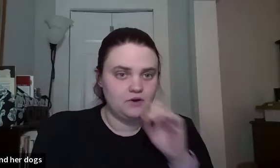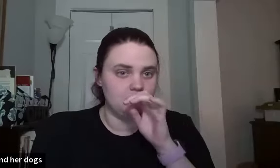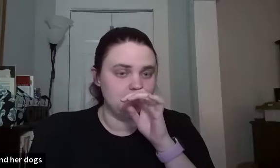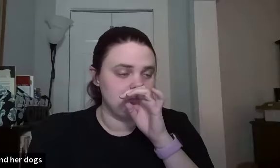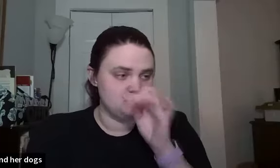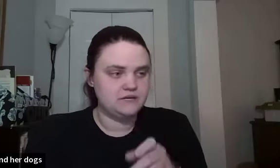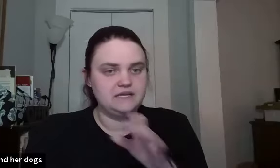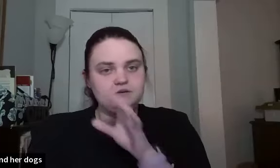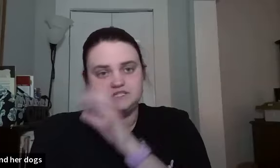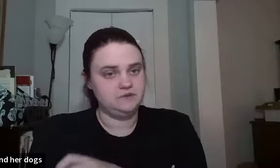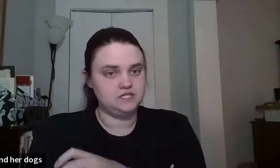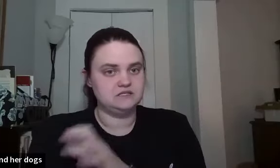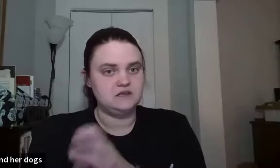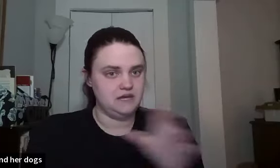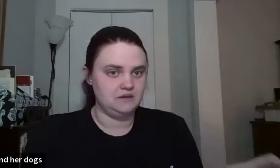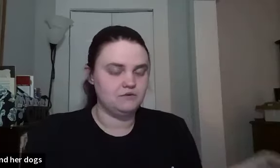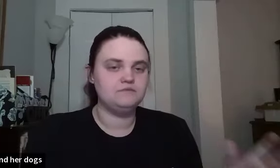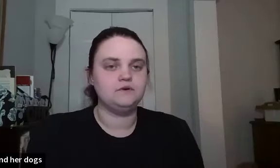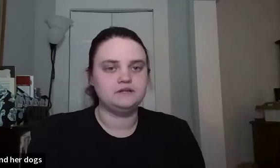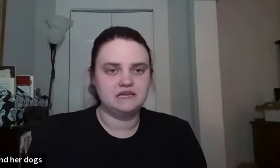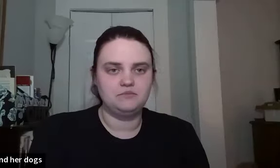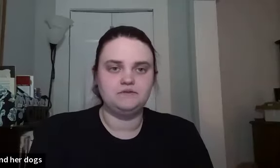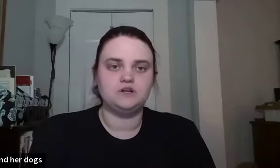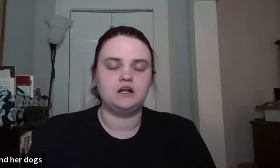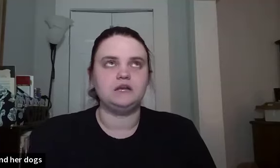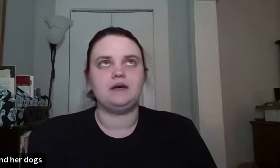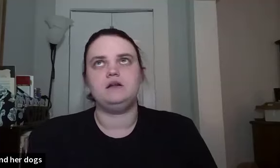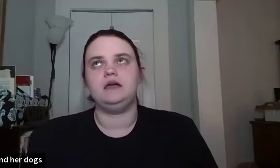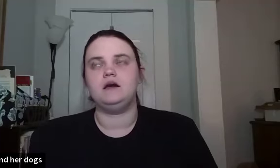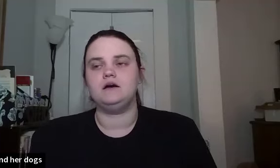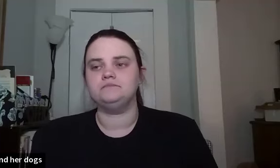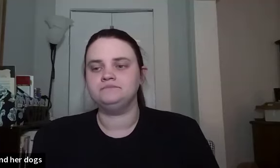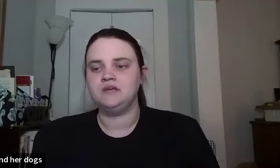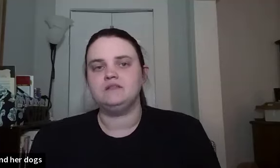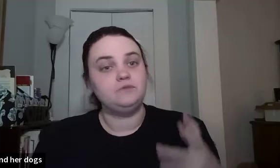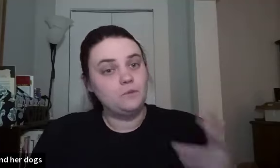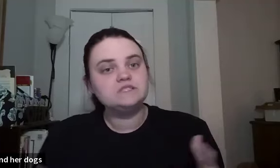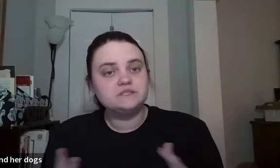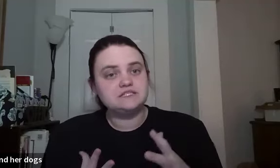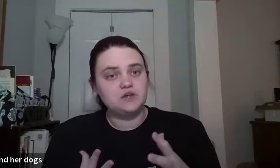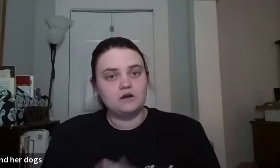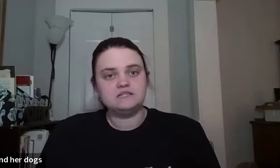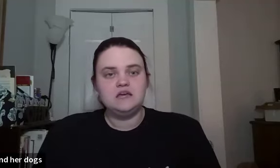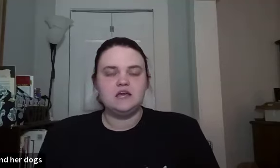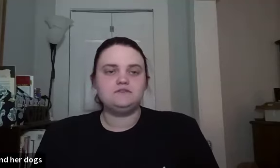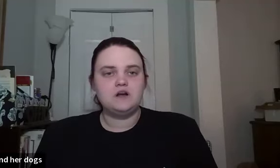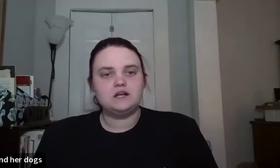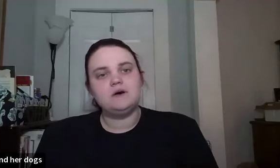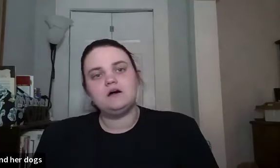of breed or species of an animal, for example, if you're talking about a, like from when we did dogs, if you're talking about